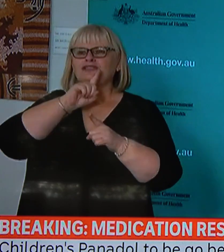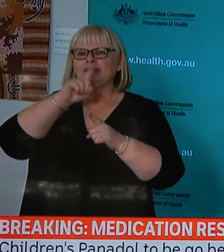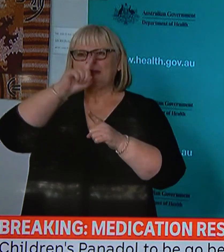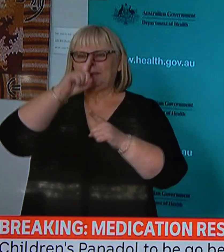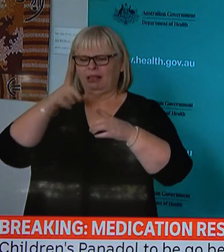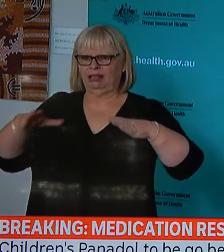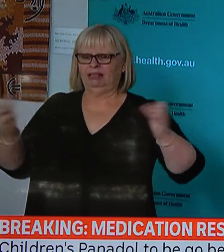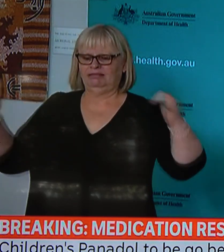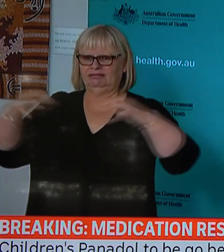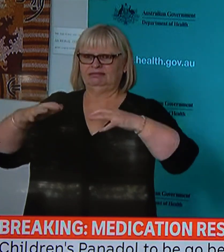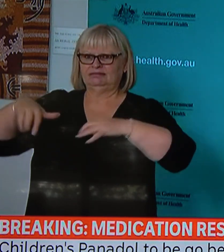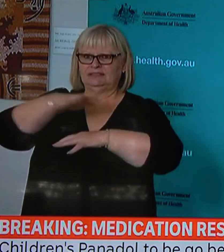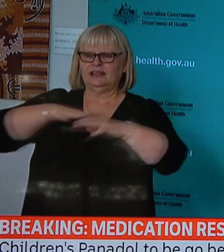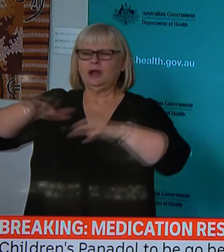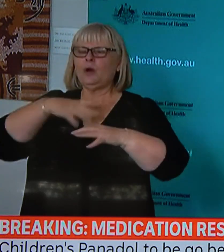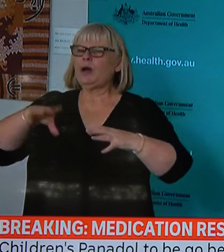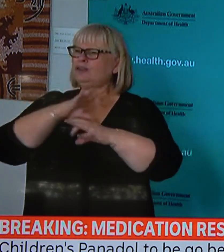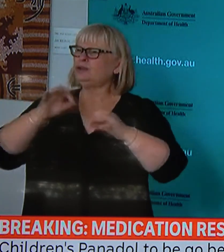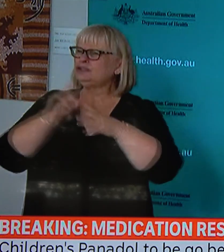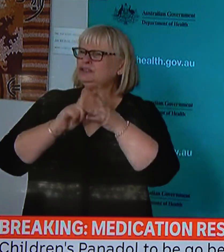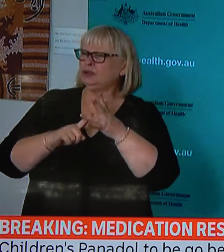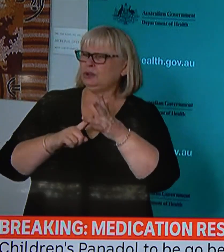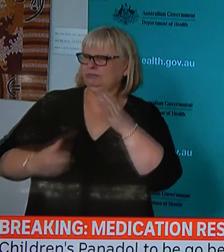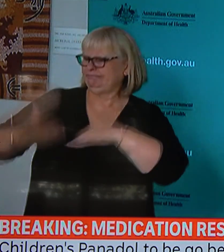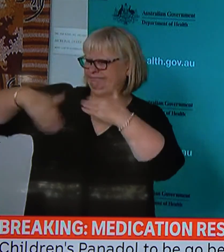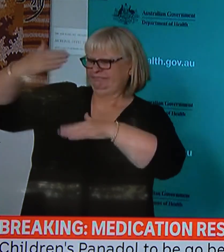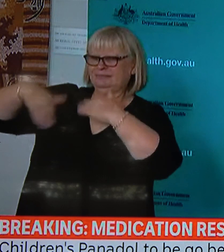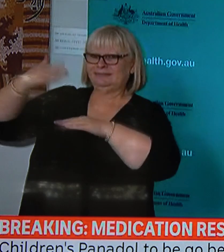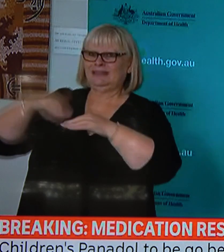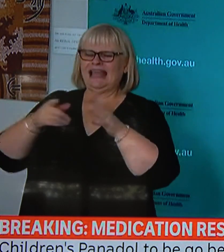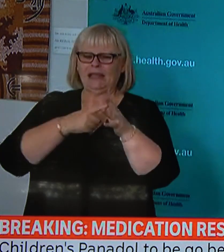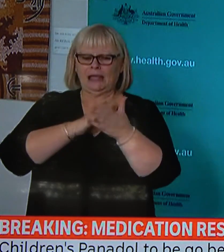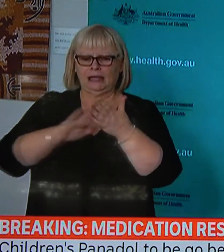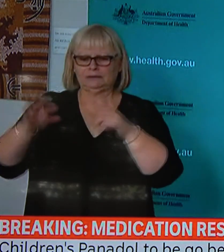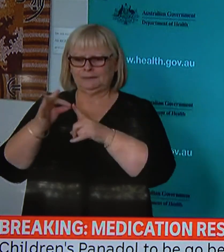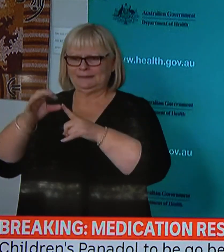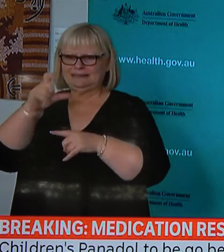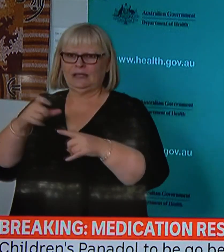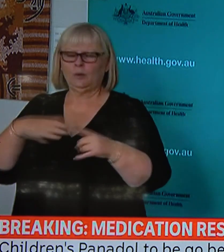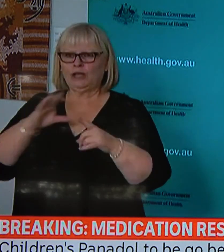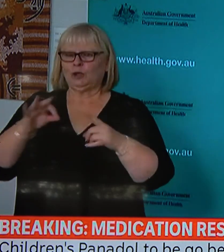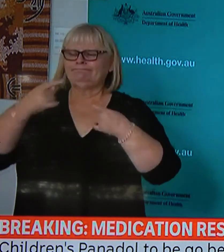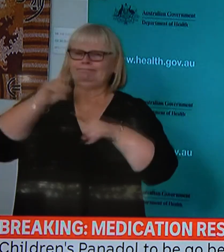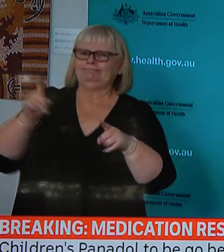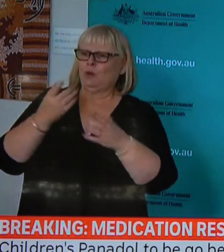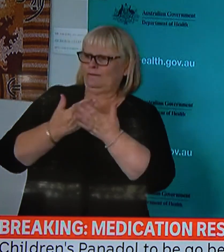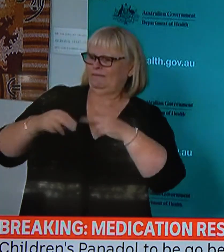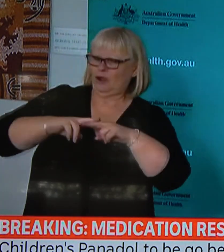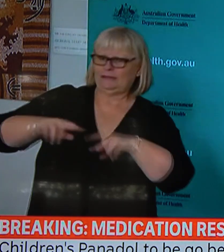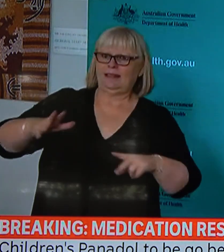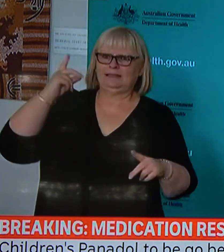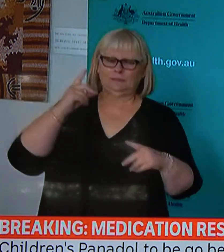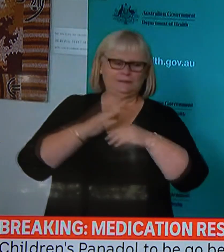people in enclosed spaces was not adopted when it was first proposed at HPPC on Friday?